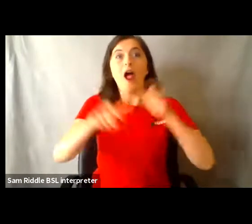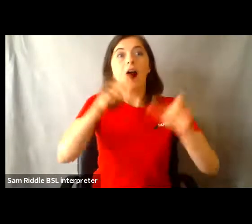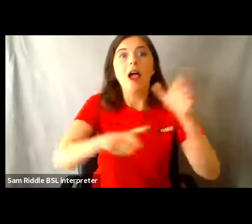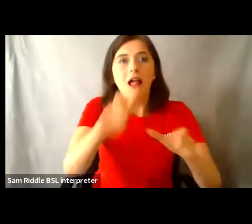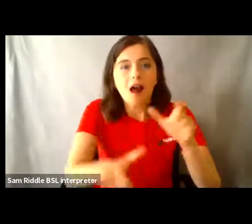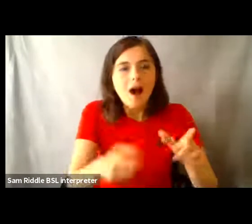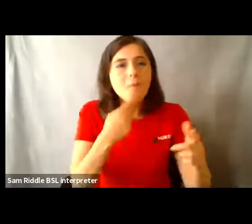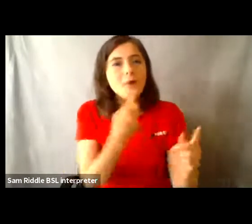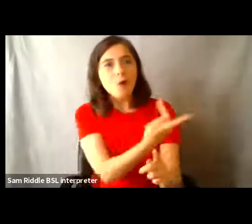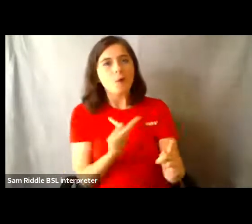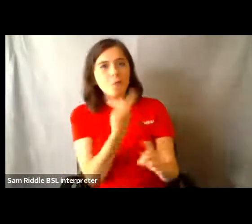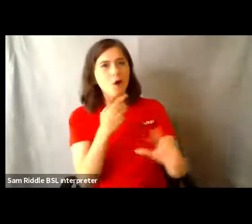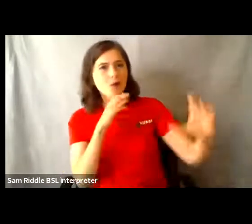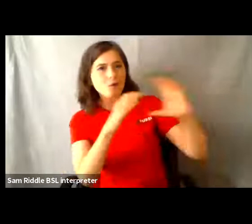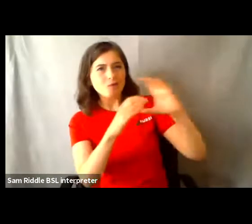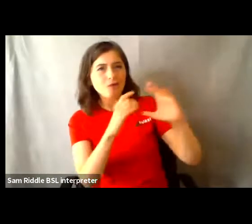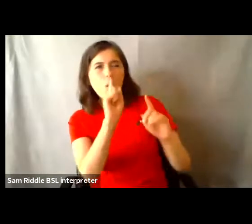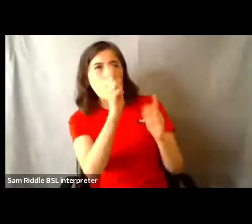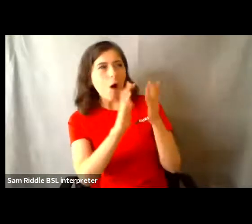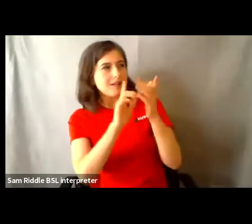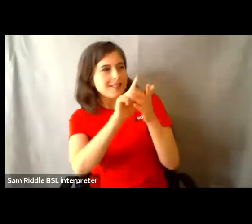disabled.